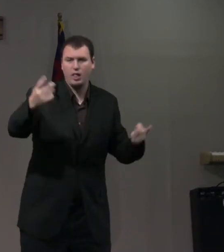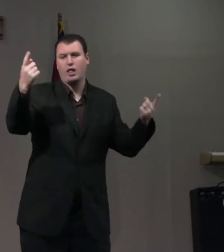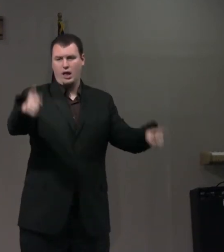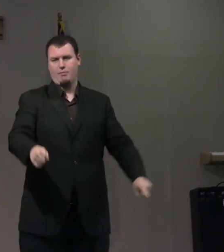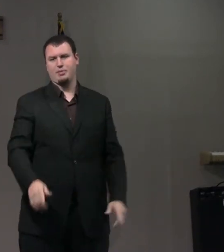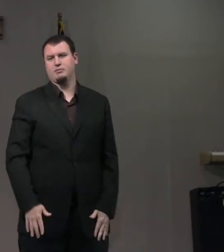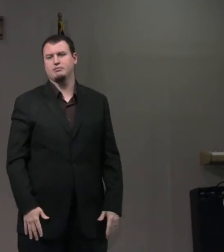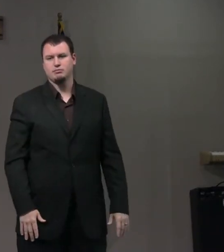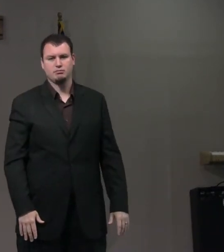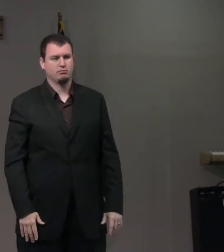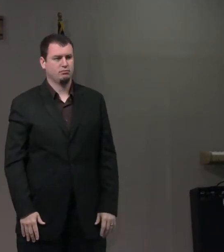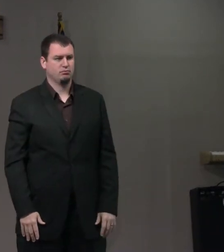will happen.